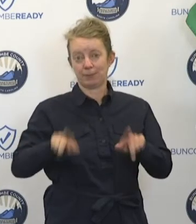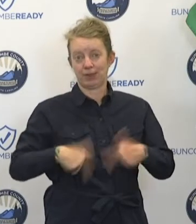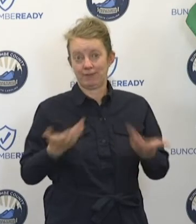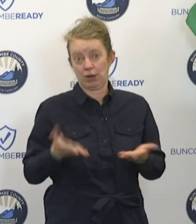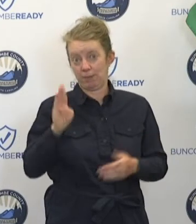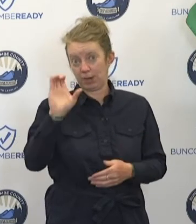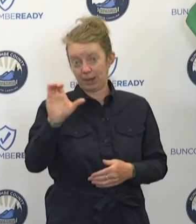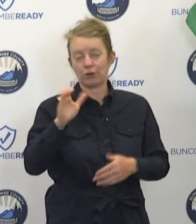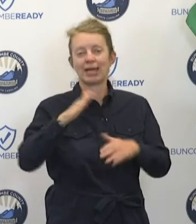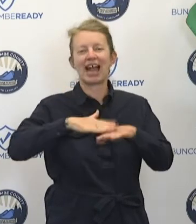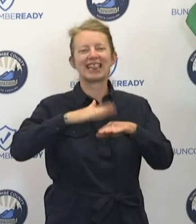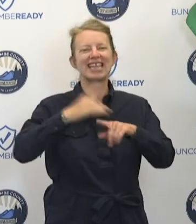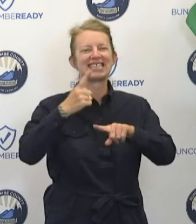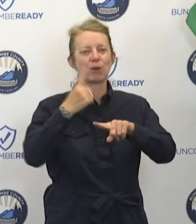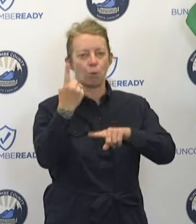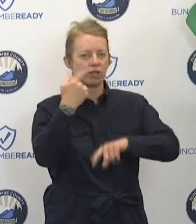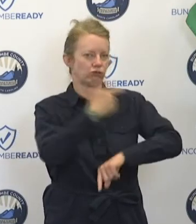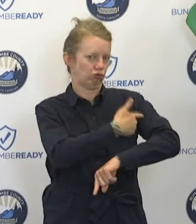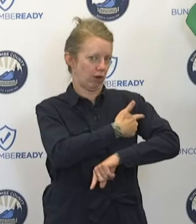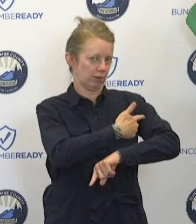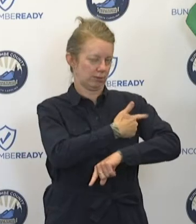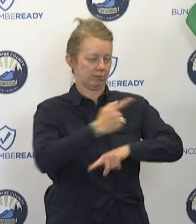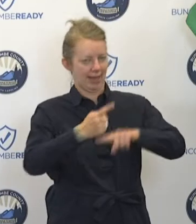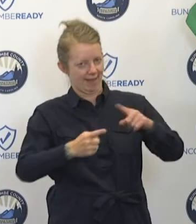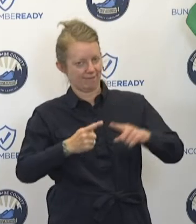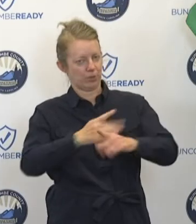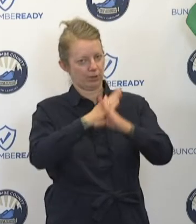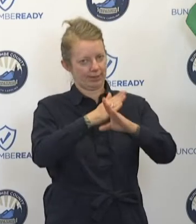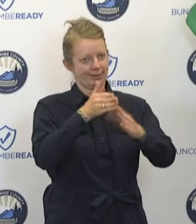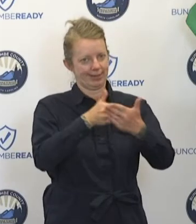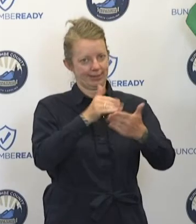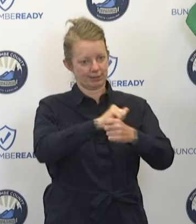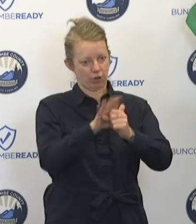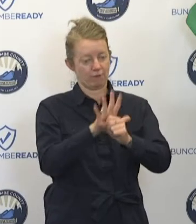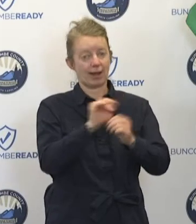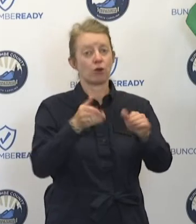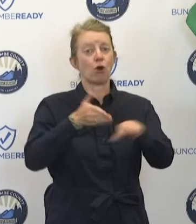least partially vaccinated against COVID, and over